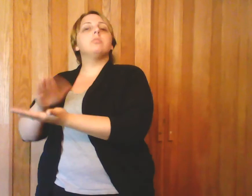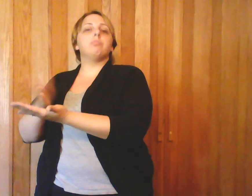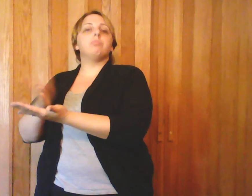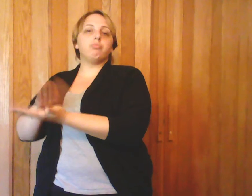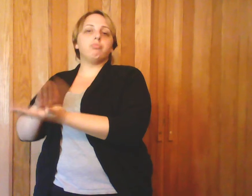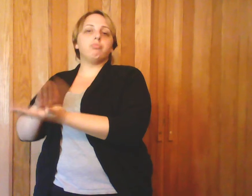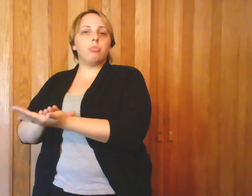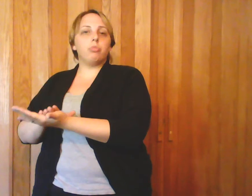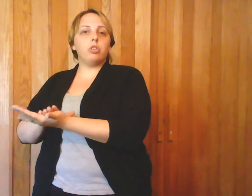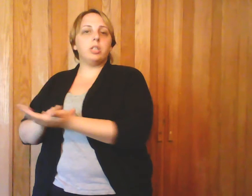pretty funny. So,